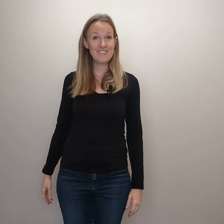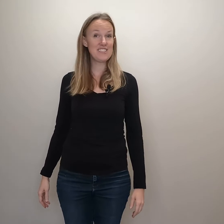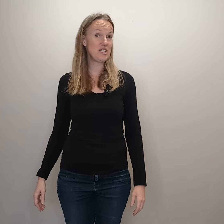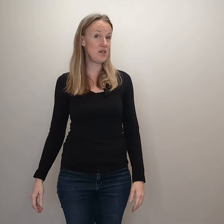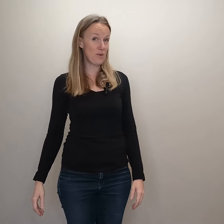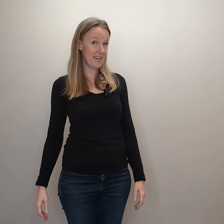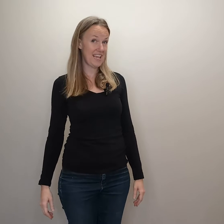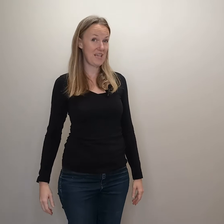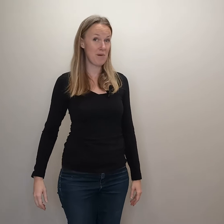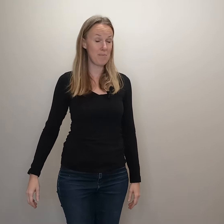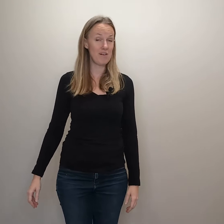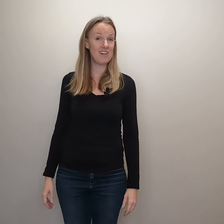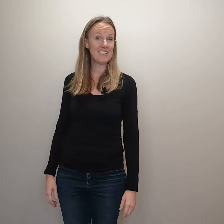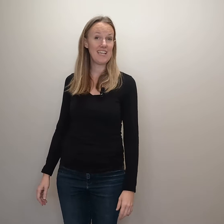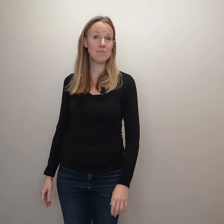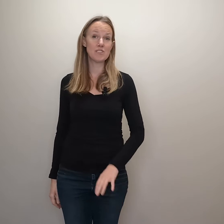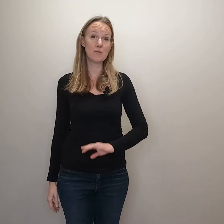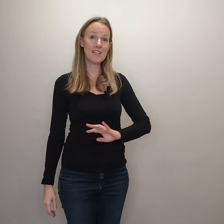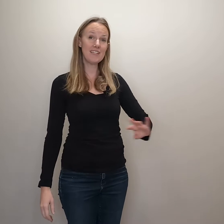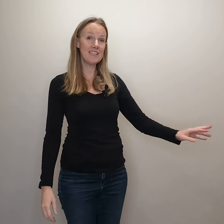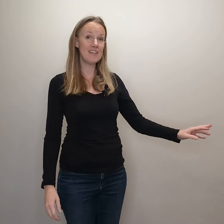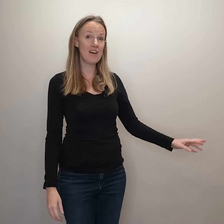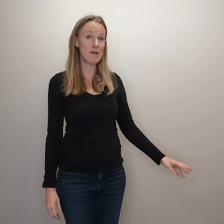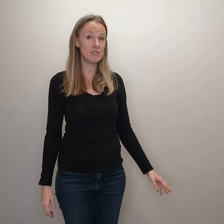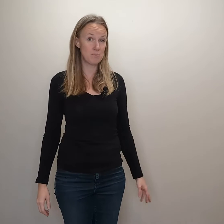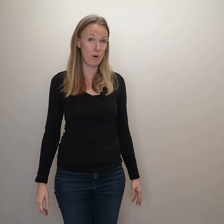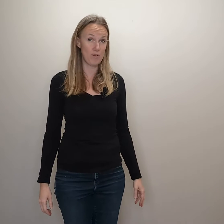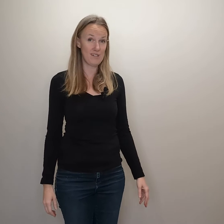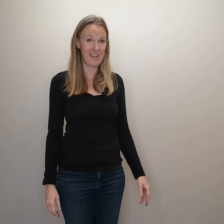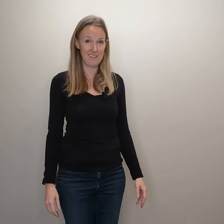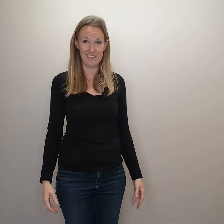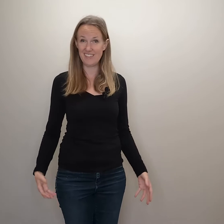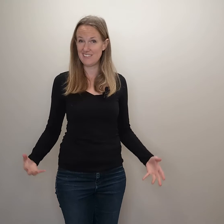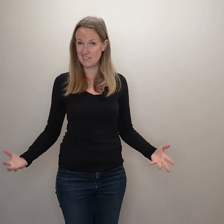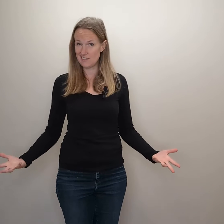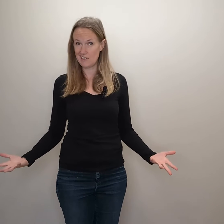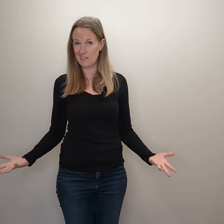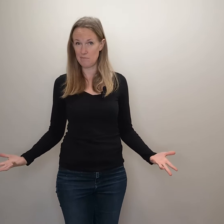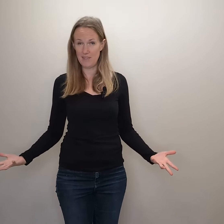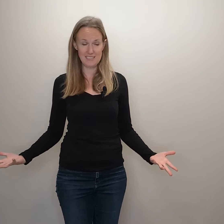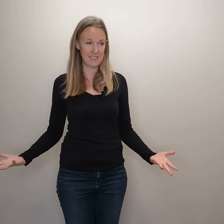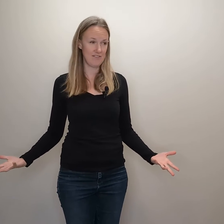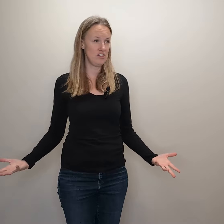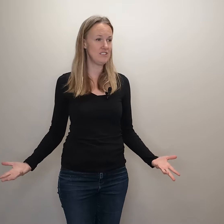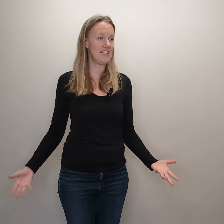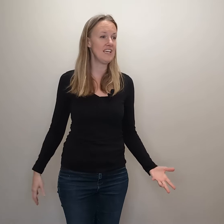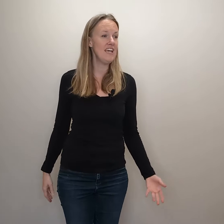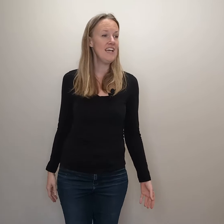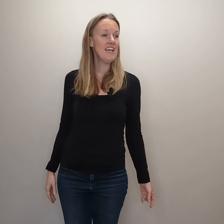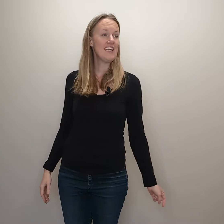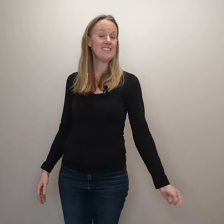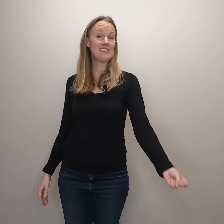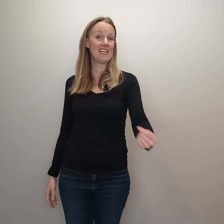lift your name above all names. So we're going to leave I was born out of it because it just kind of makes it confusing. And just